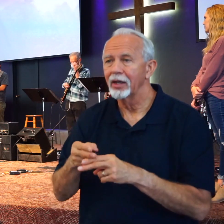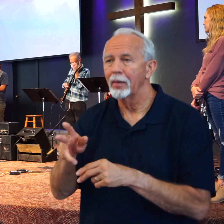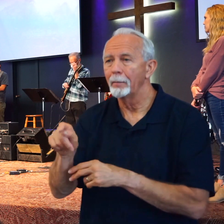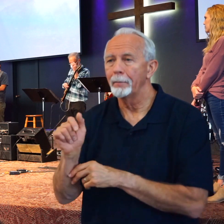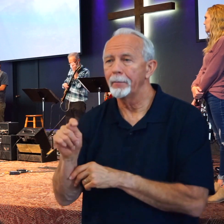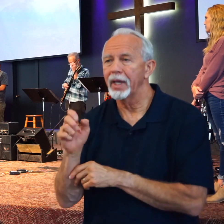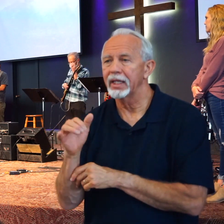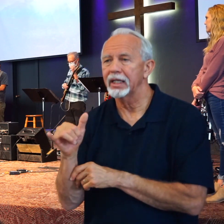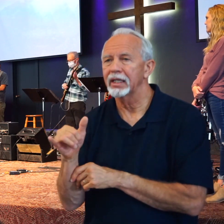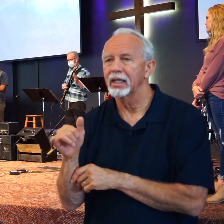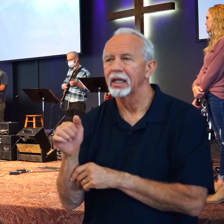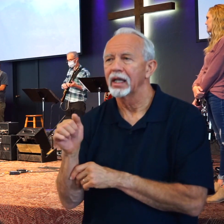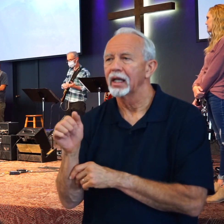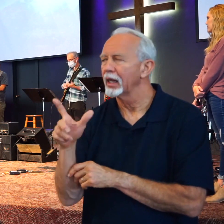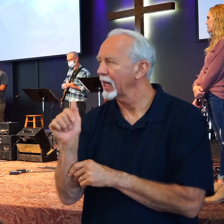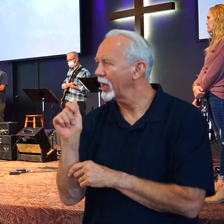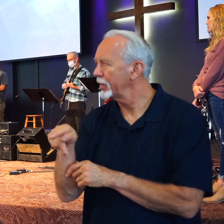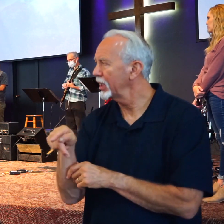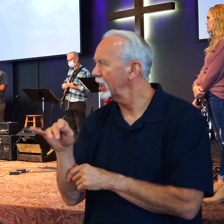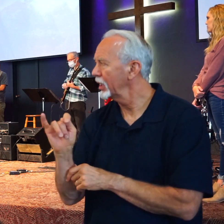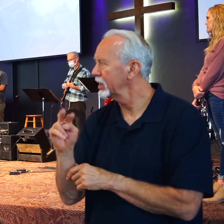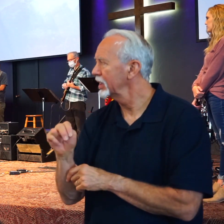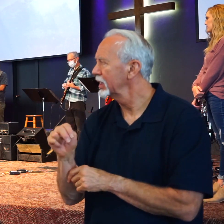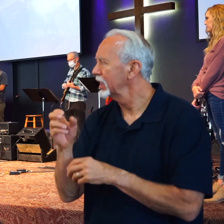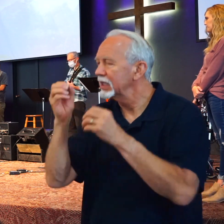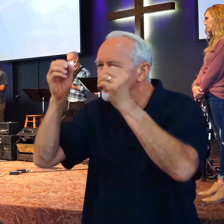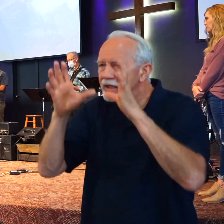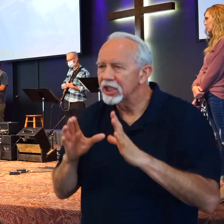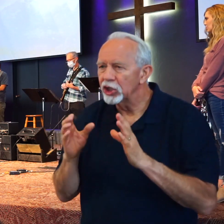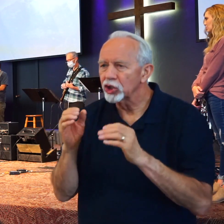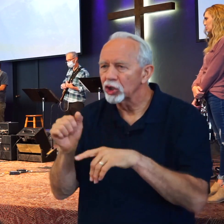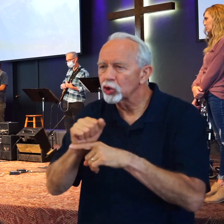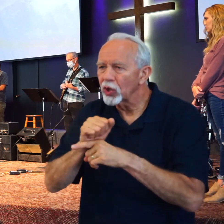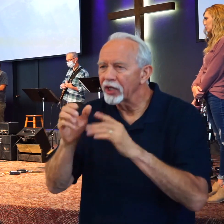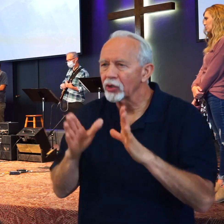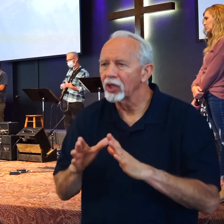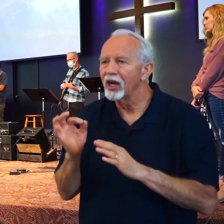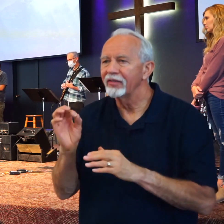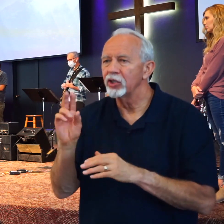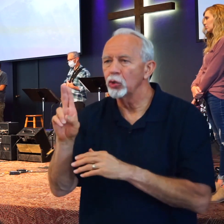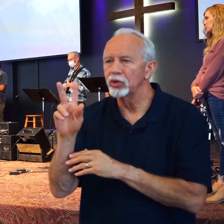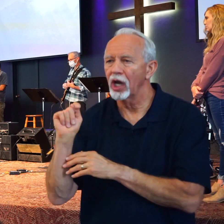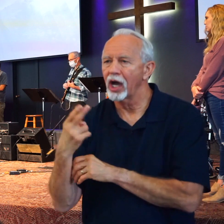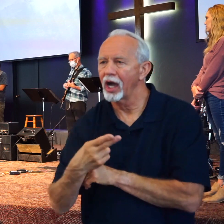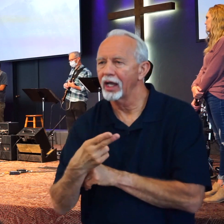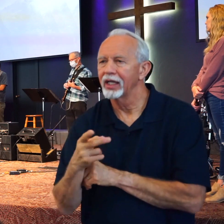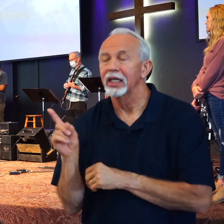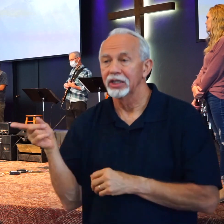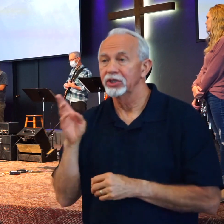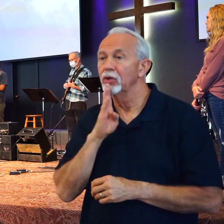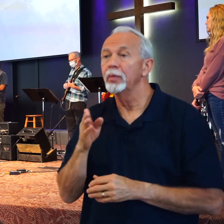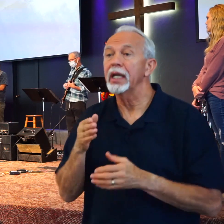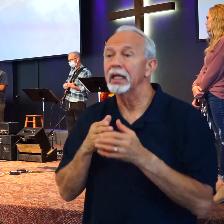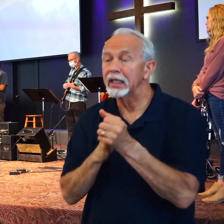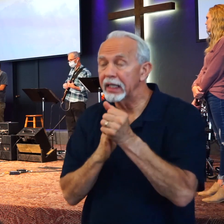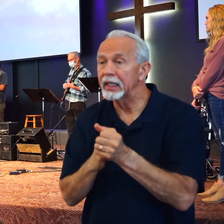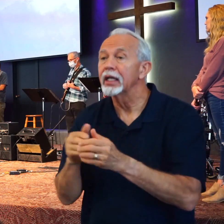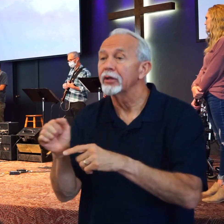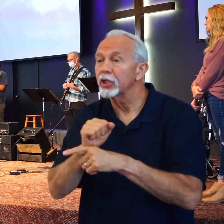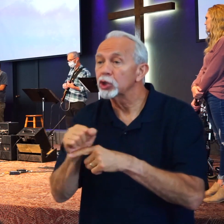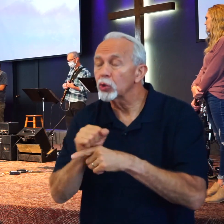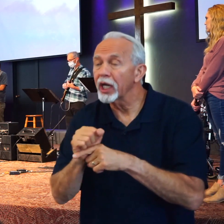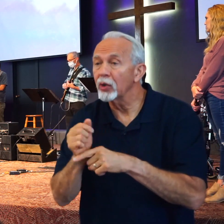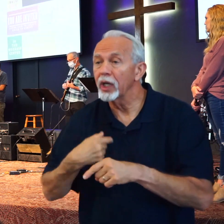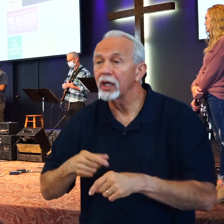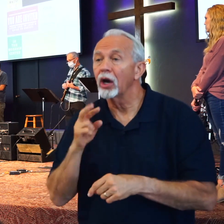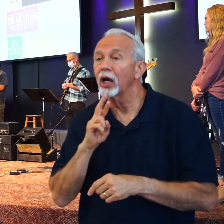Lappin. She is the teacher trainer for CEF of Utah. She will be leading the training that we